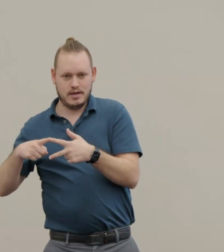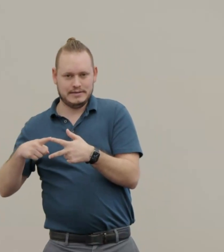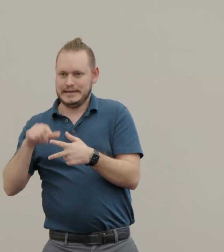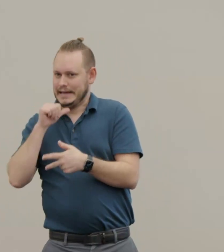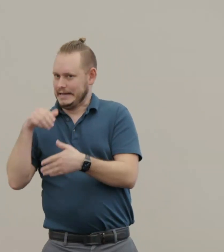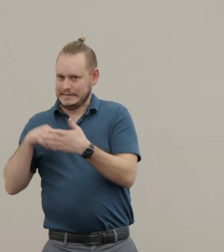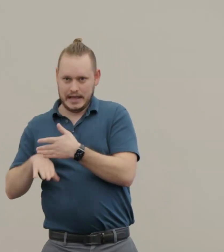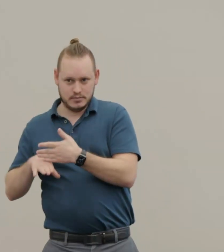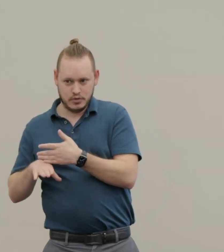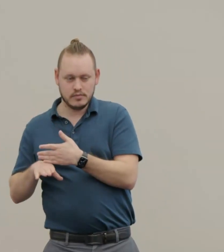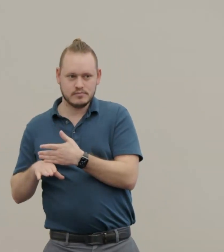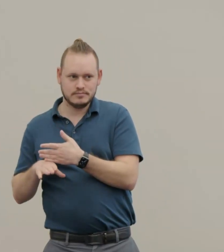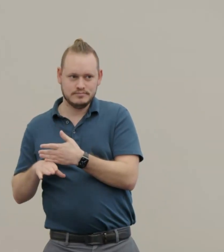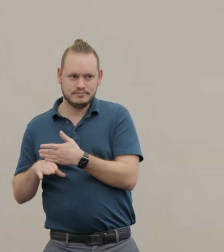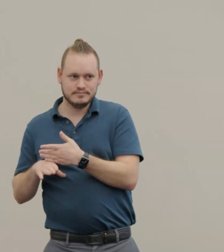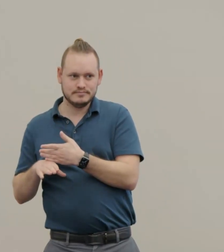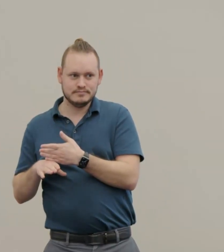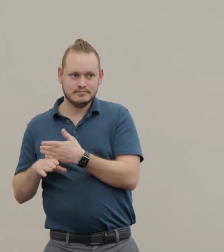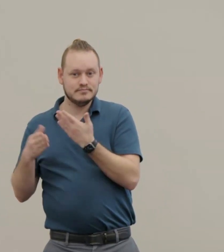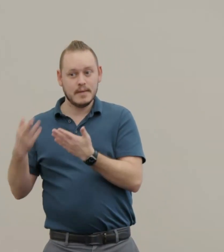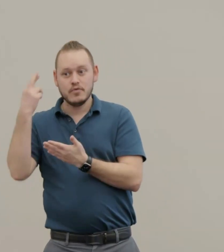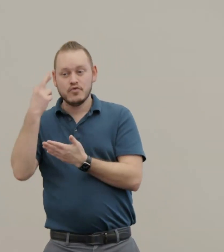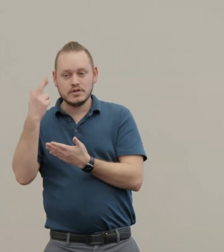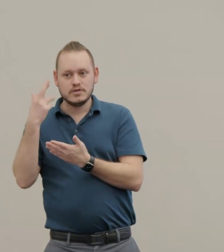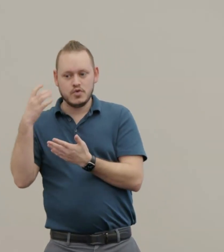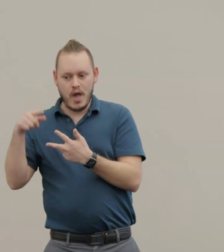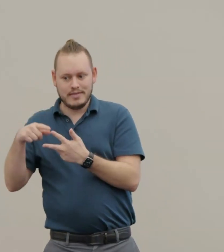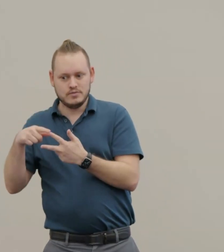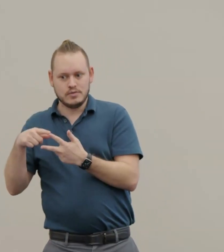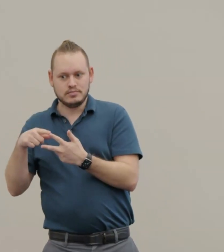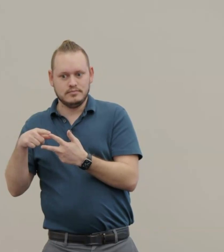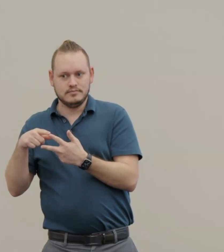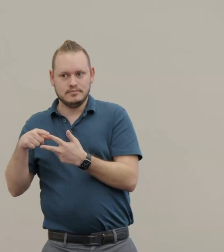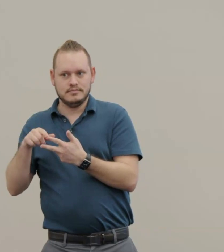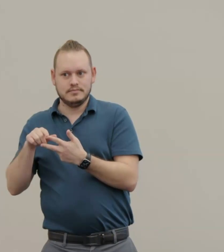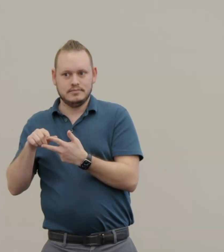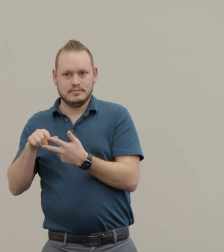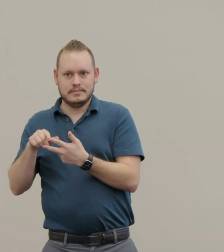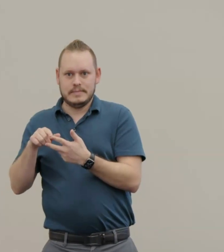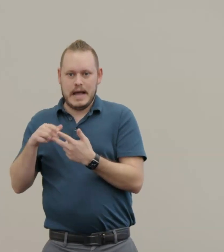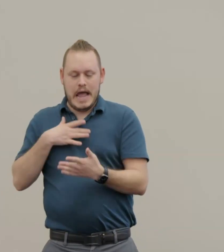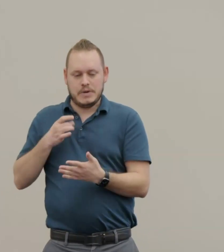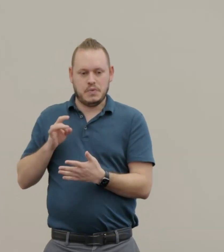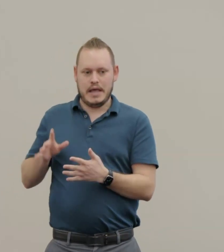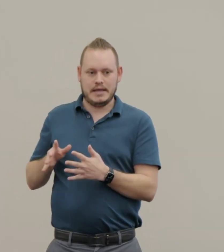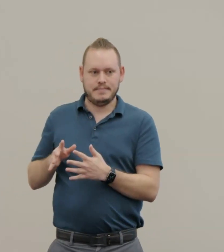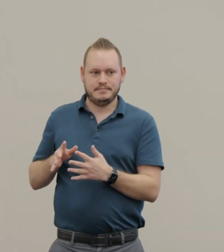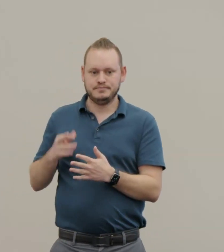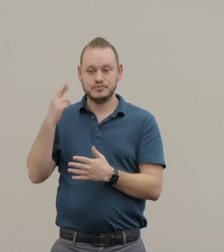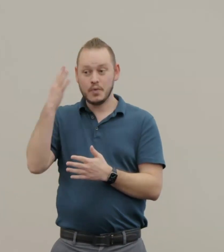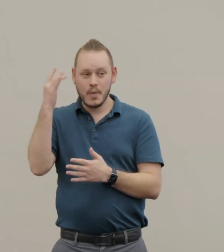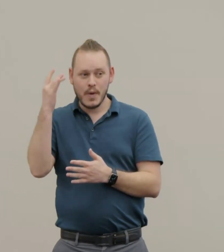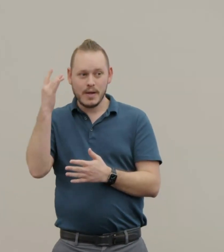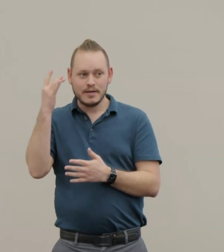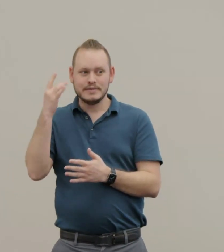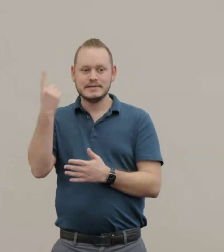the inaccessible. And there may be a reason you want the secondary version. I don't like it. But the reason you do it is